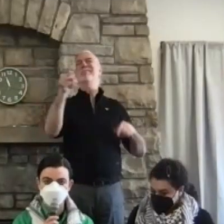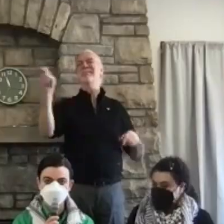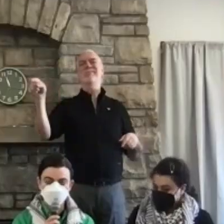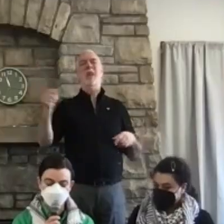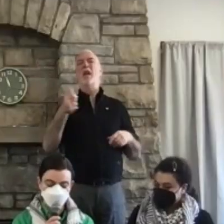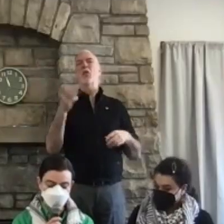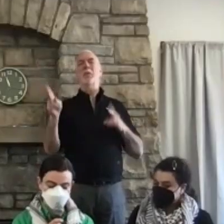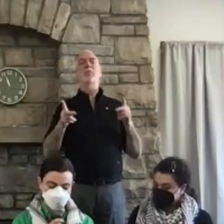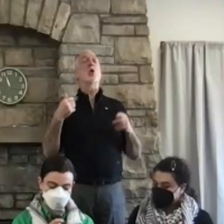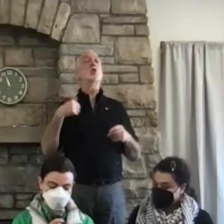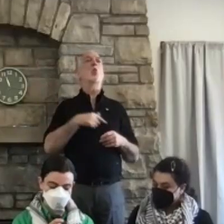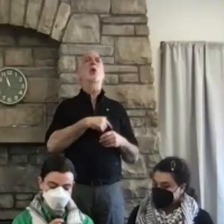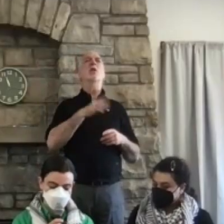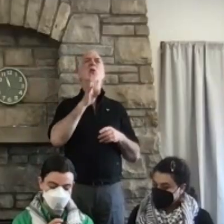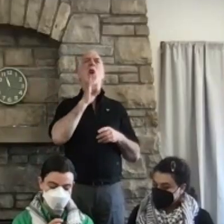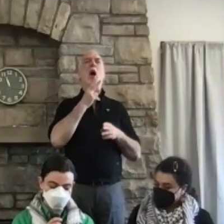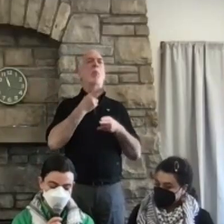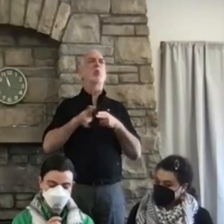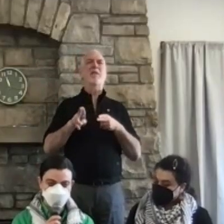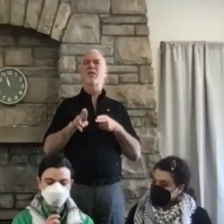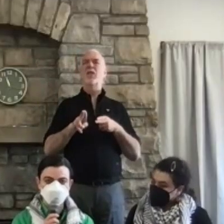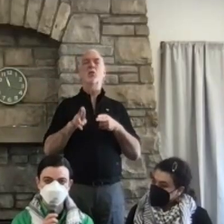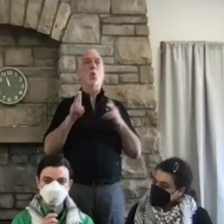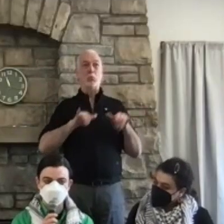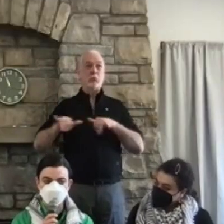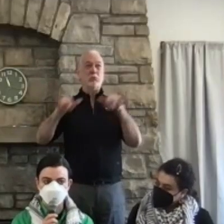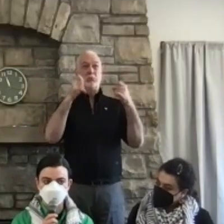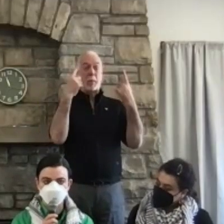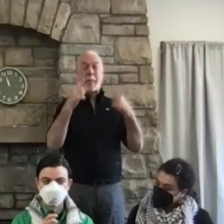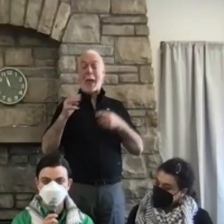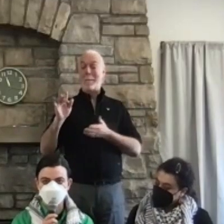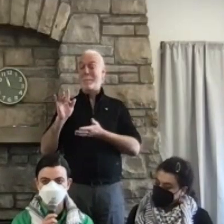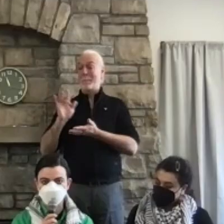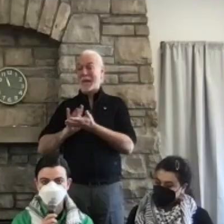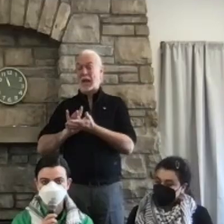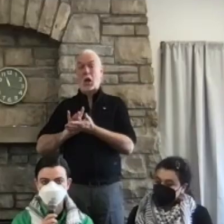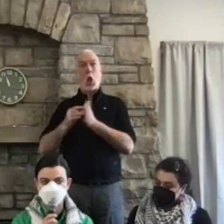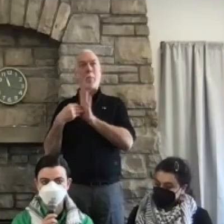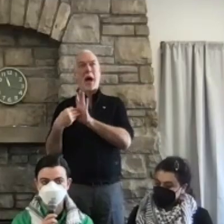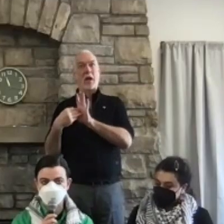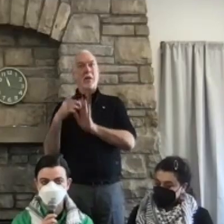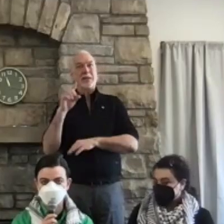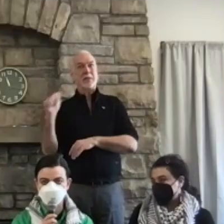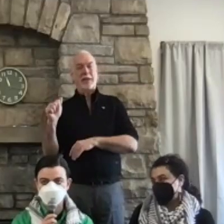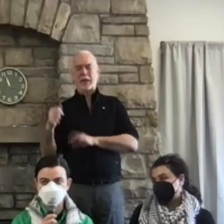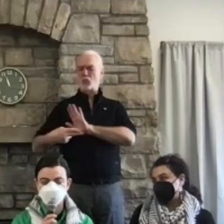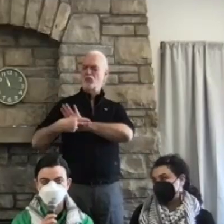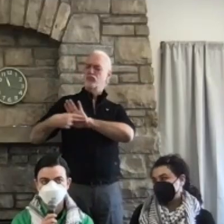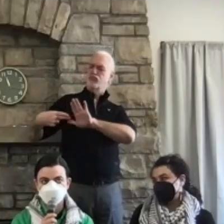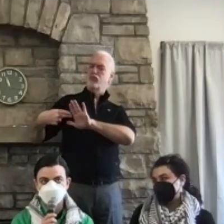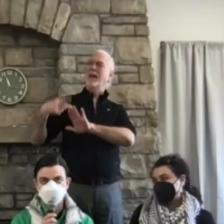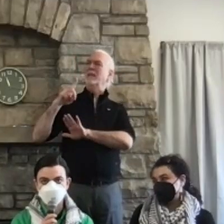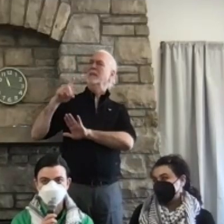just so we're all on the same page, but the medical model of disability identifies disability as